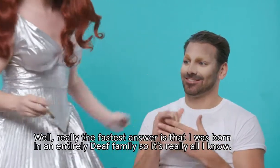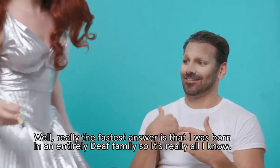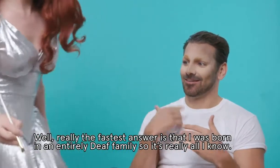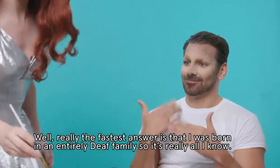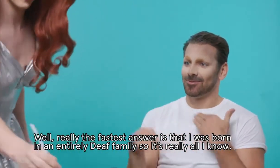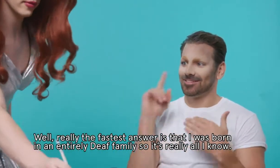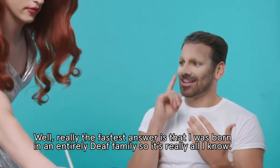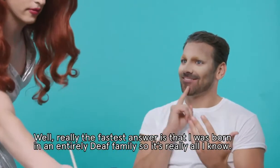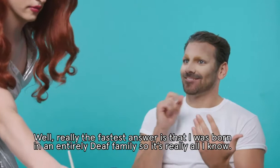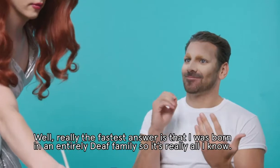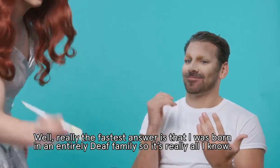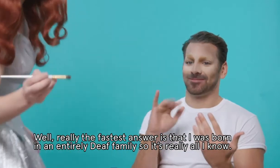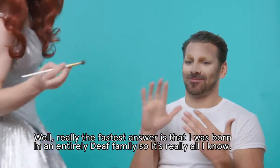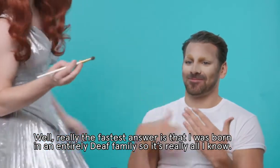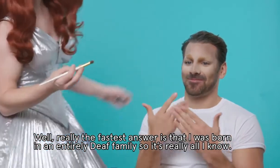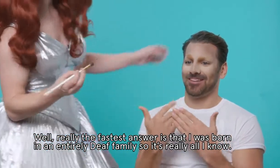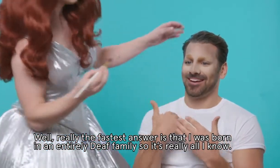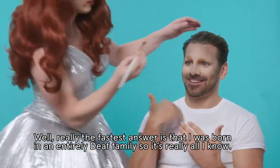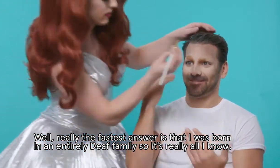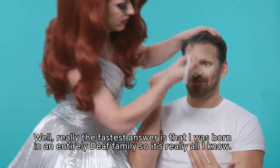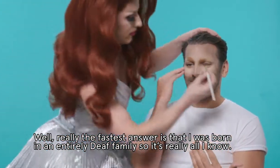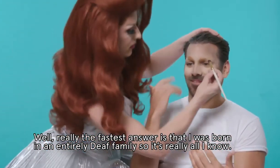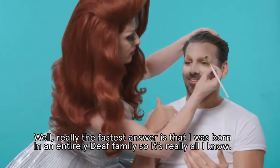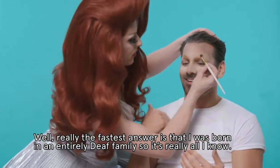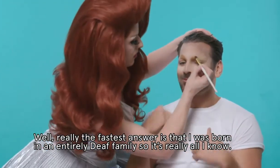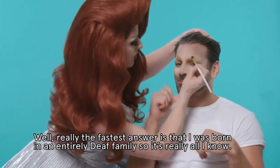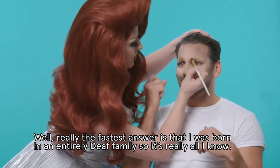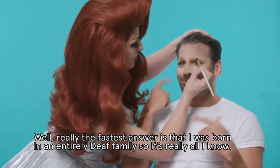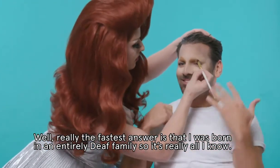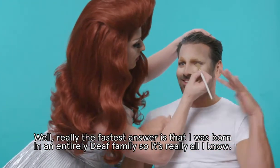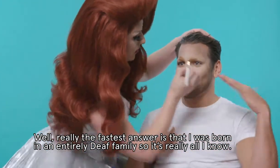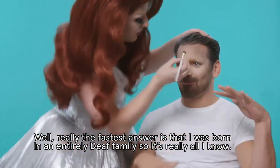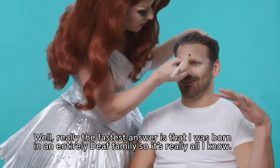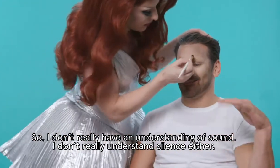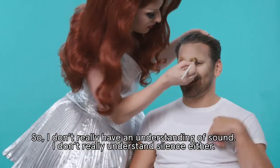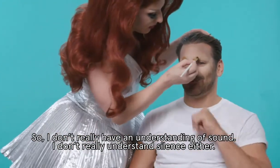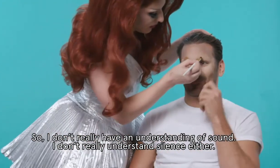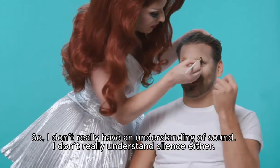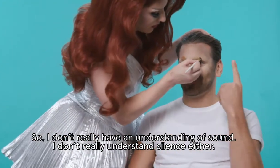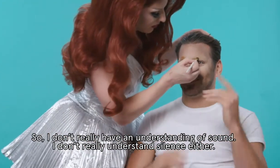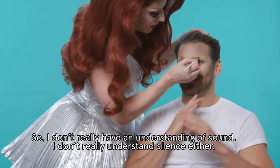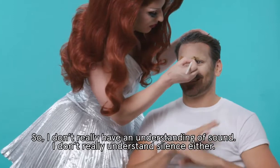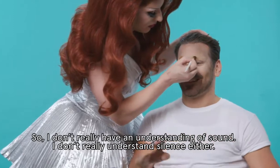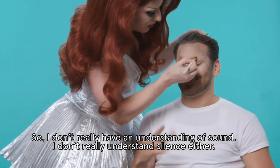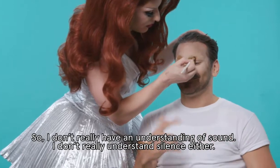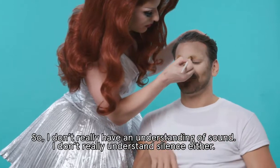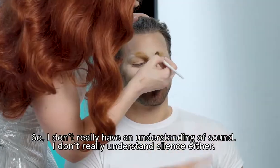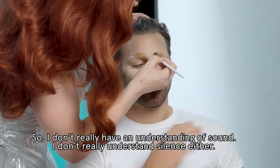Well, really the fastest answer is that I was born in an entirely deaf family, so it's really all I know. So I don't really have an understanding of sound, and